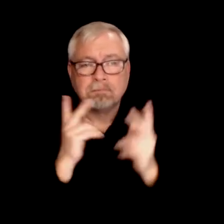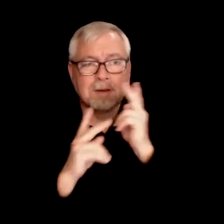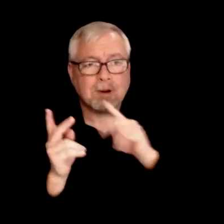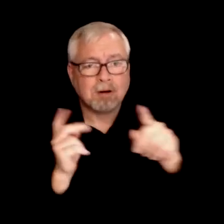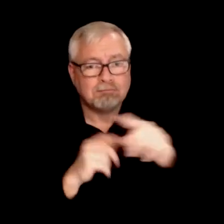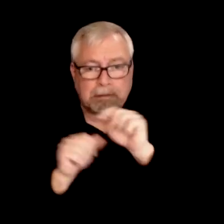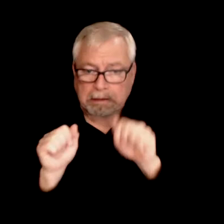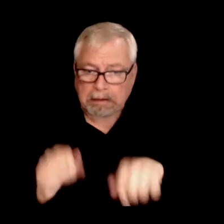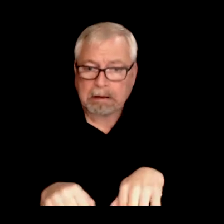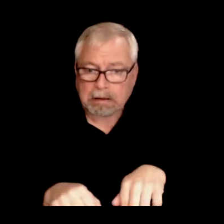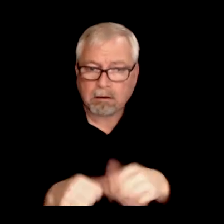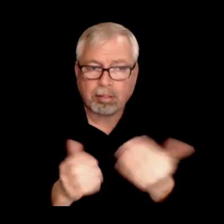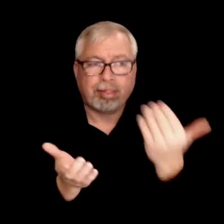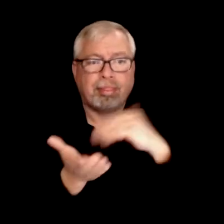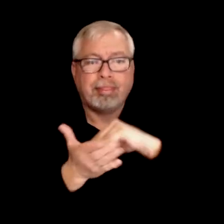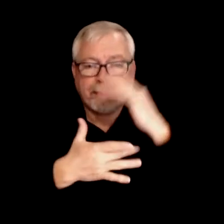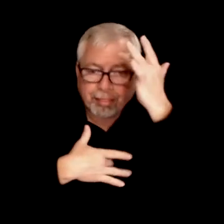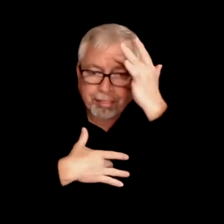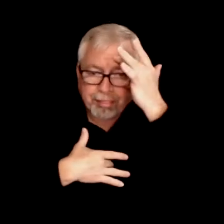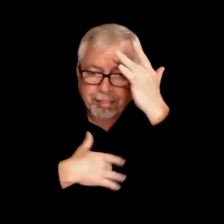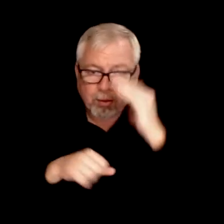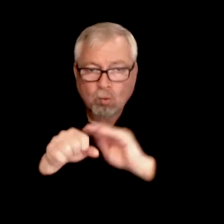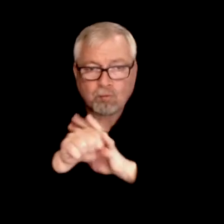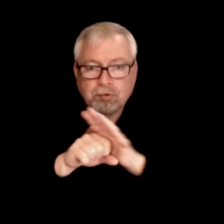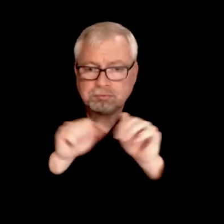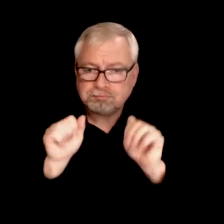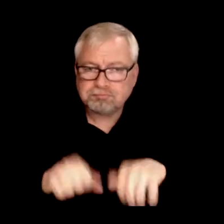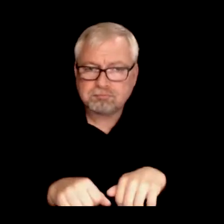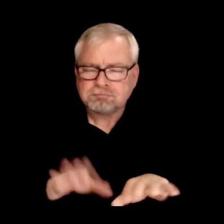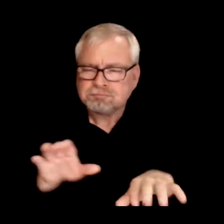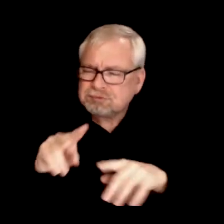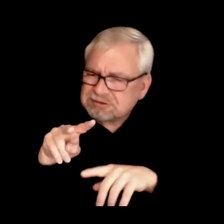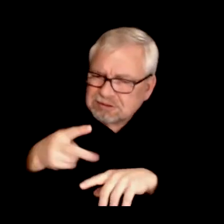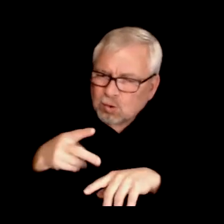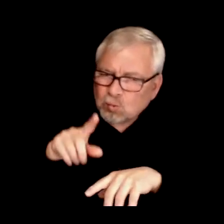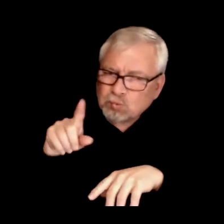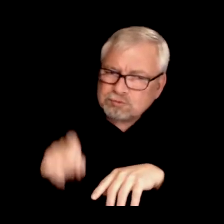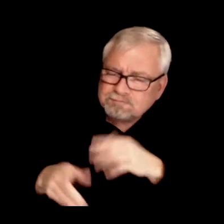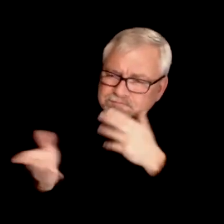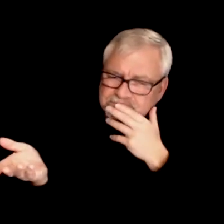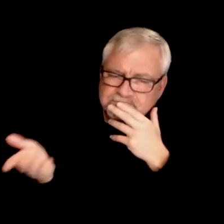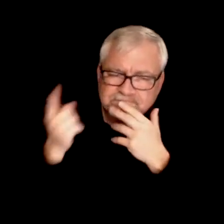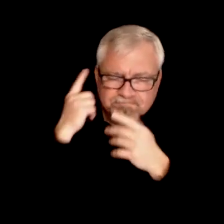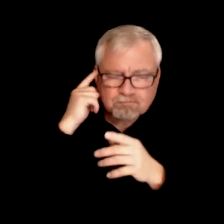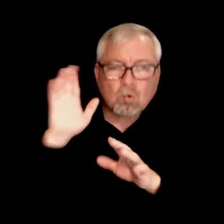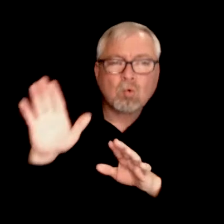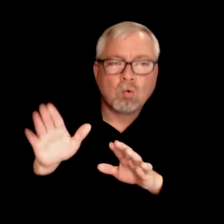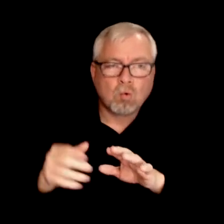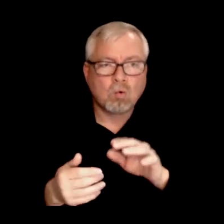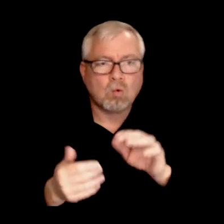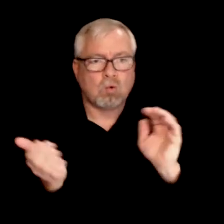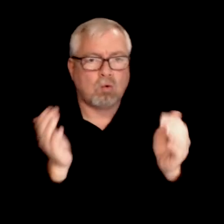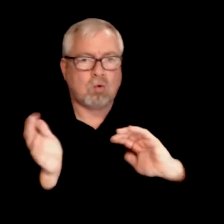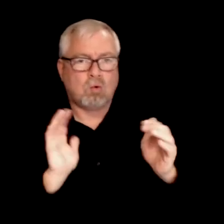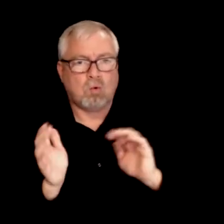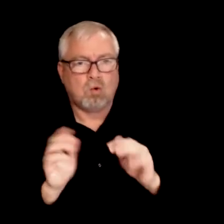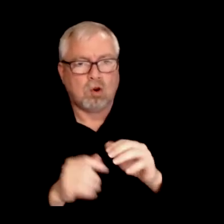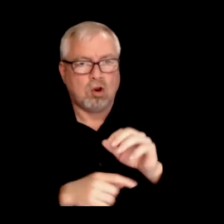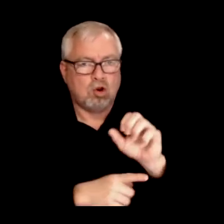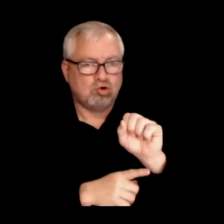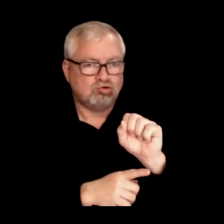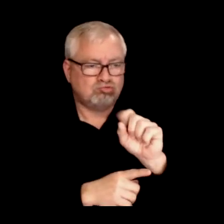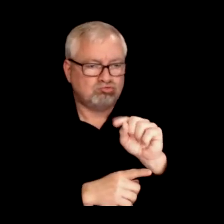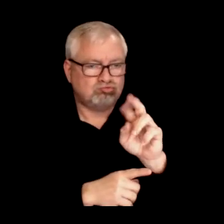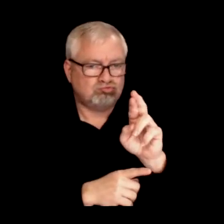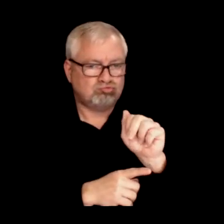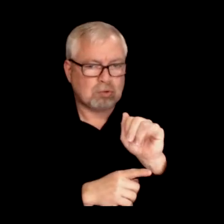second question, you asked about reinfection, and then the strains. Is the vaccination is effective against